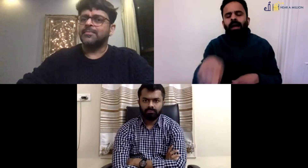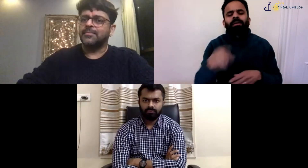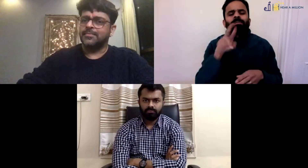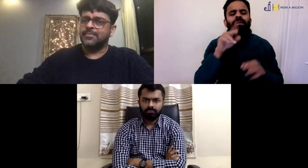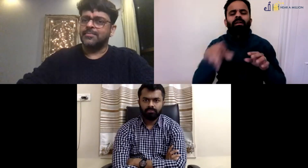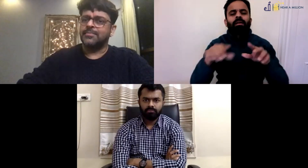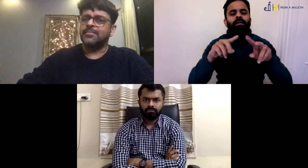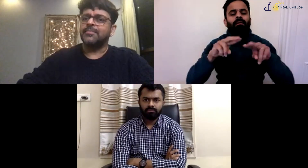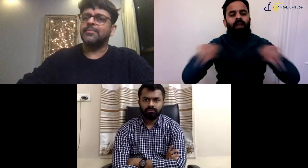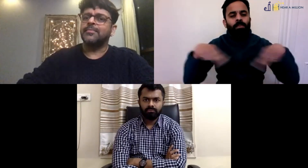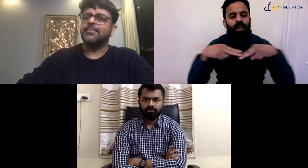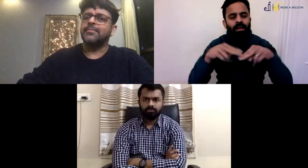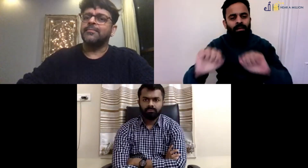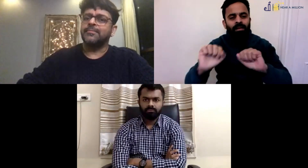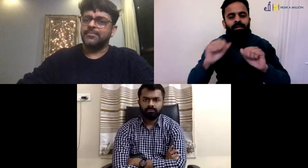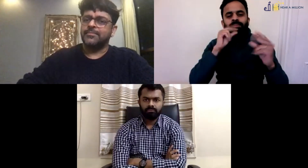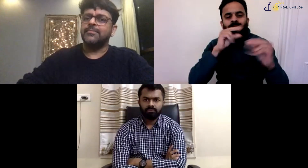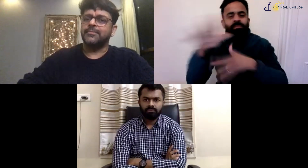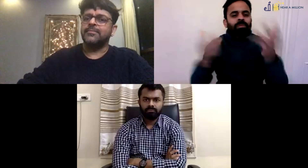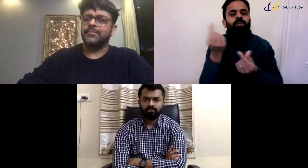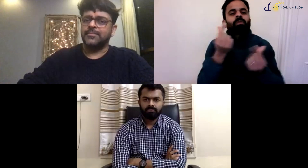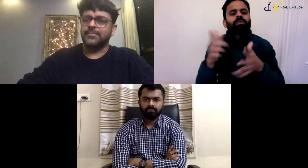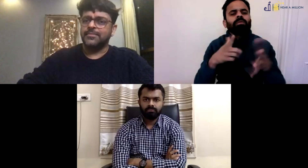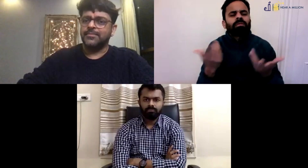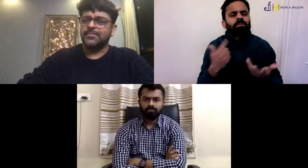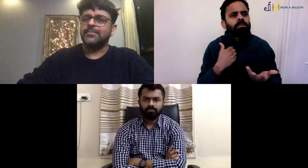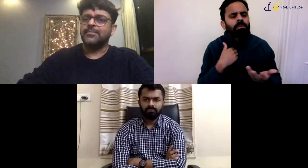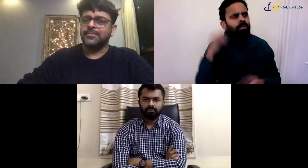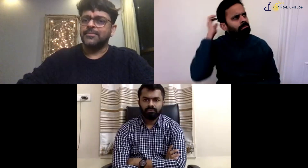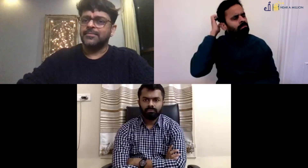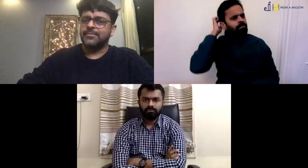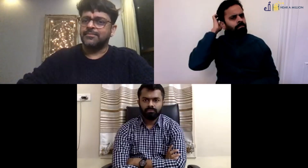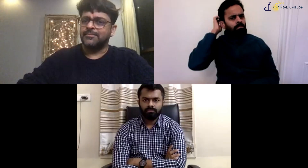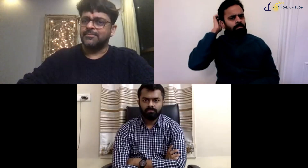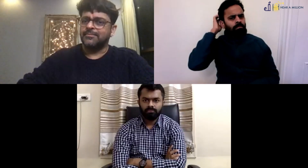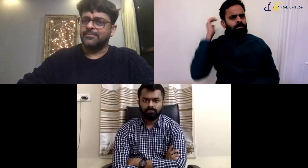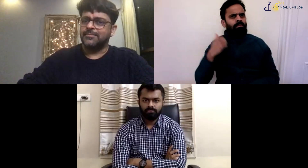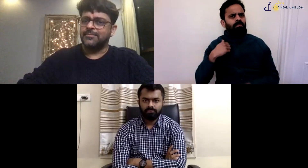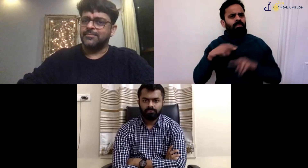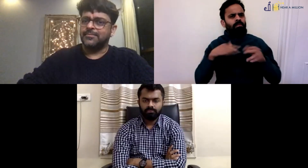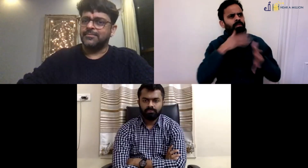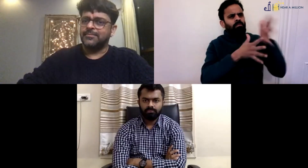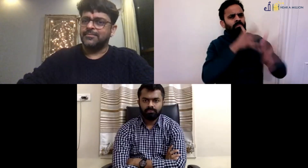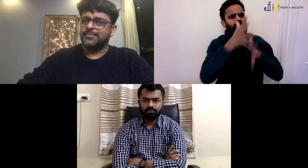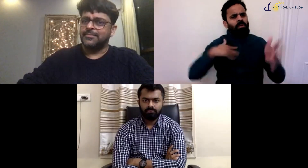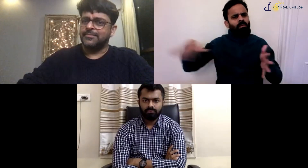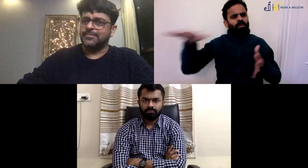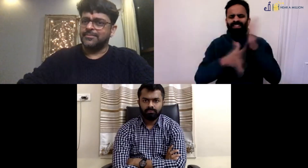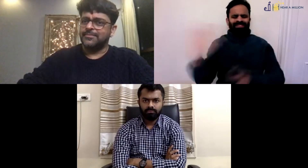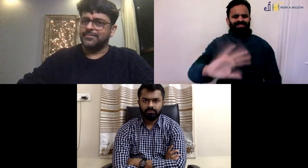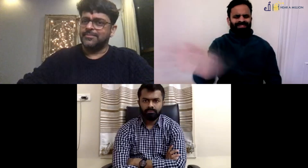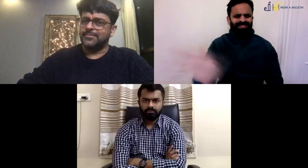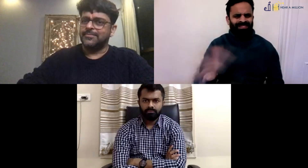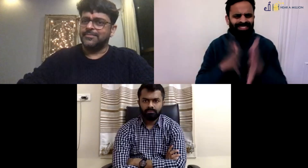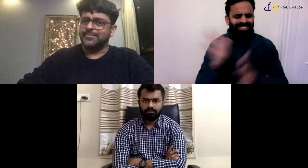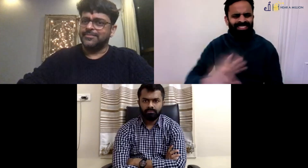tongue? Teacher explained to me that, what language your family uses. And then that just got me thinking that my family